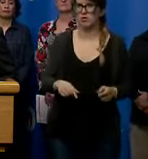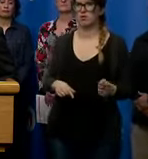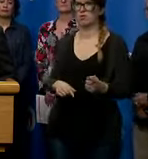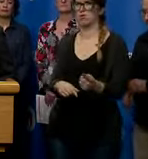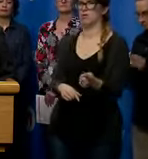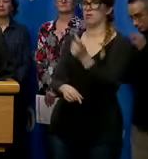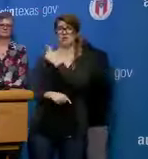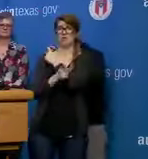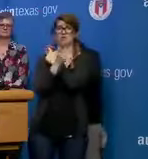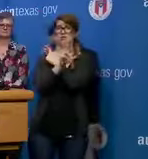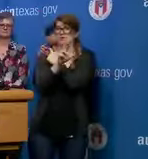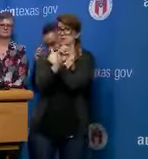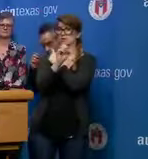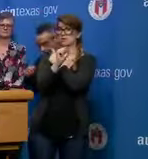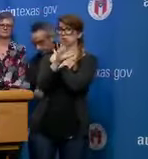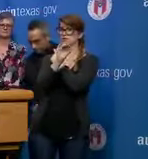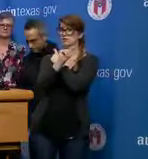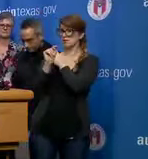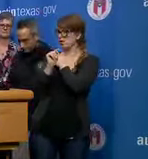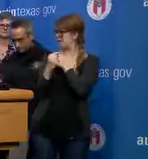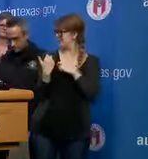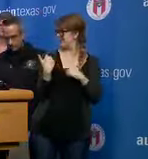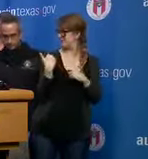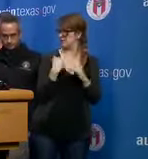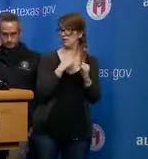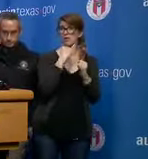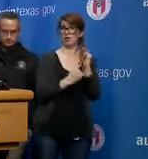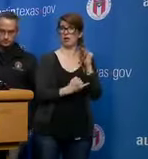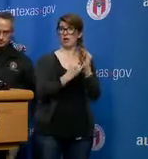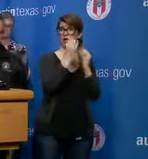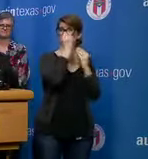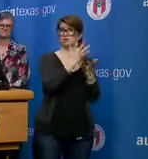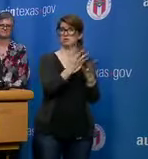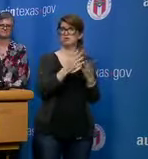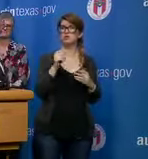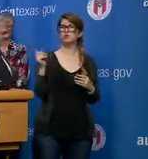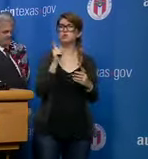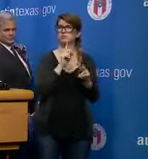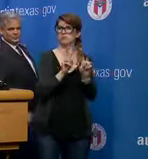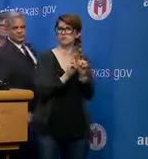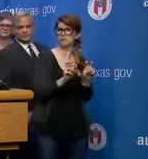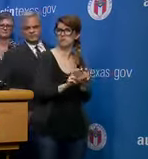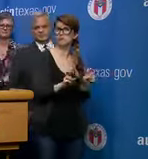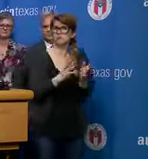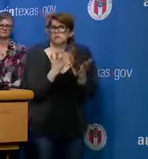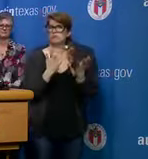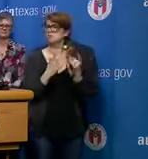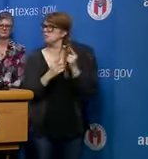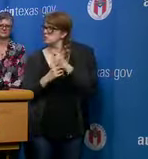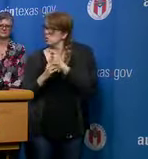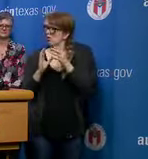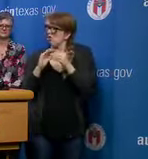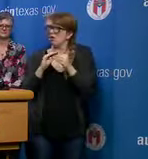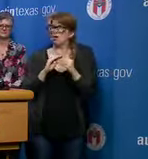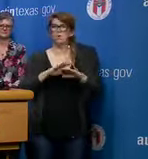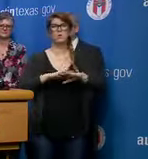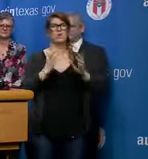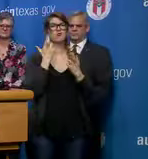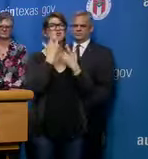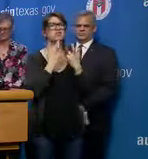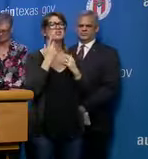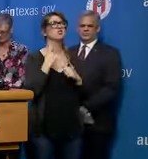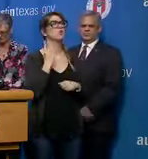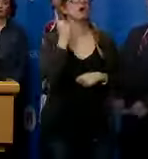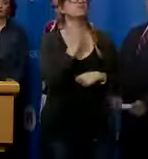Esco, earlier the last thing we got on this was you were assessing, and you even said there's no reason to think